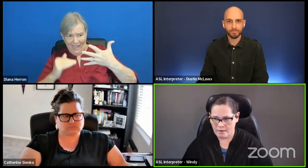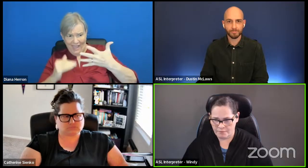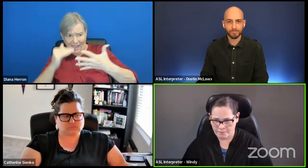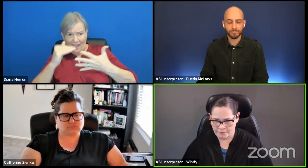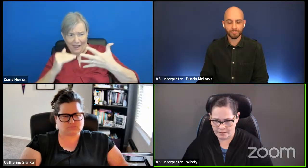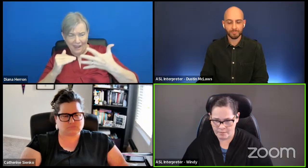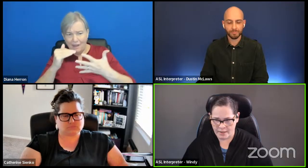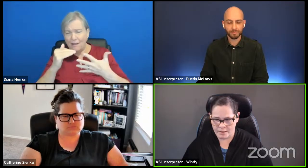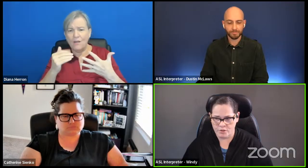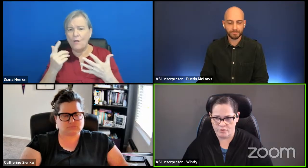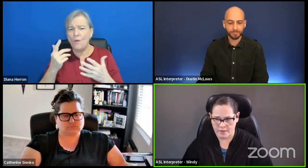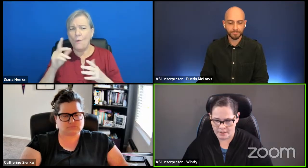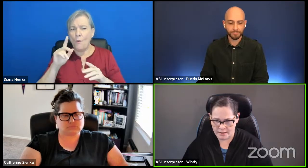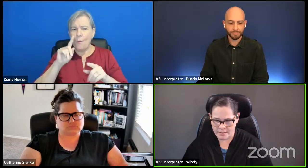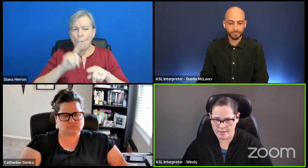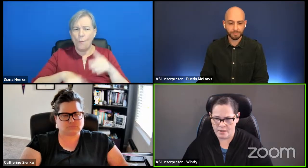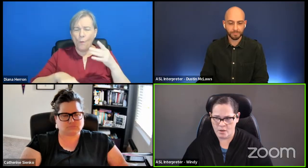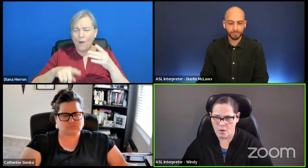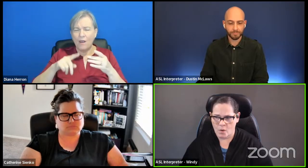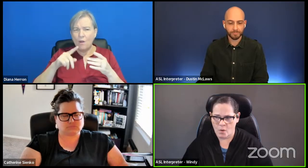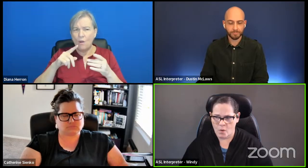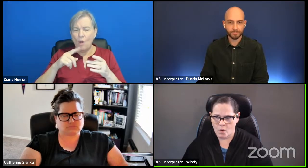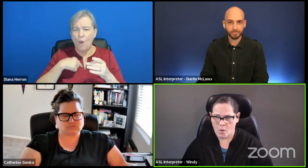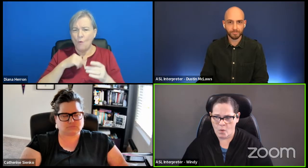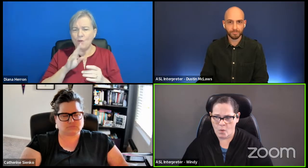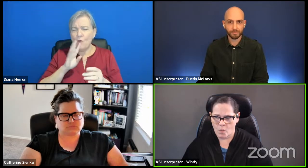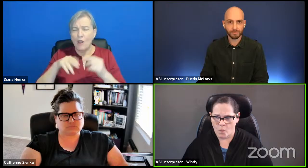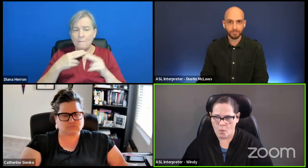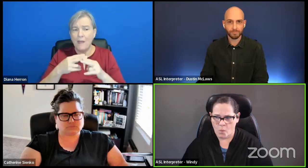ACDHH staff feedback surveys.